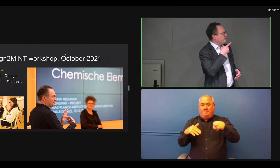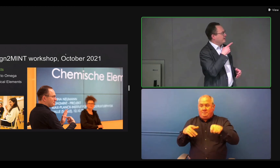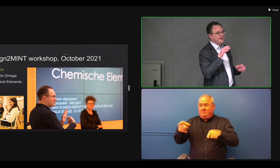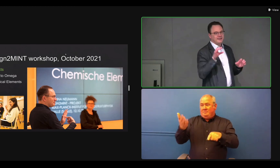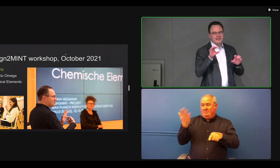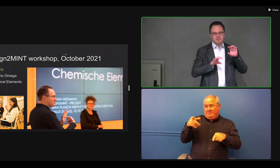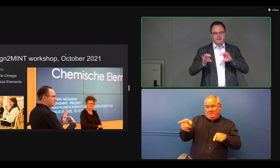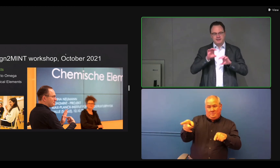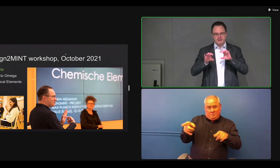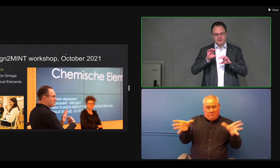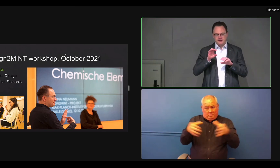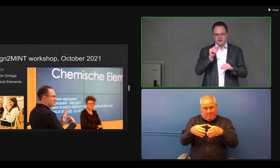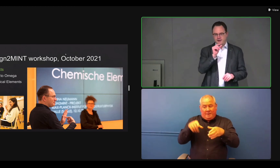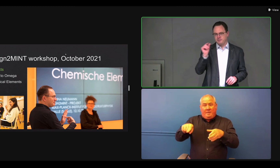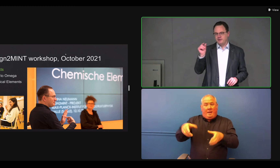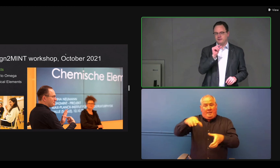Germany.